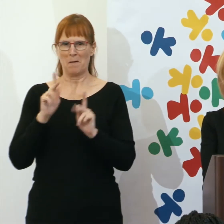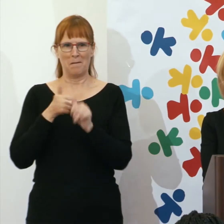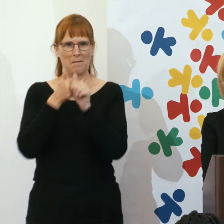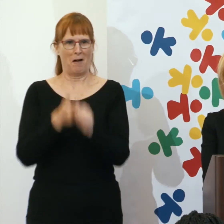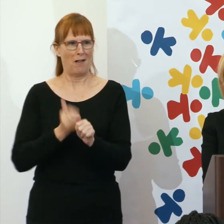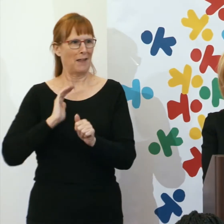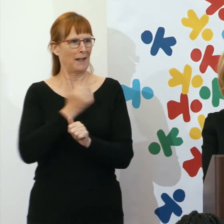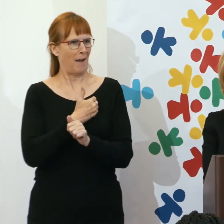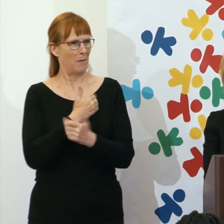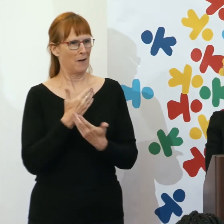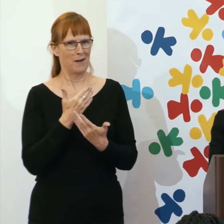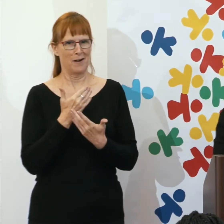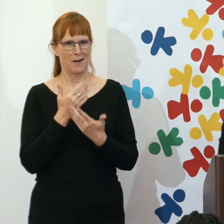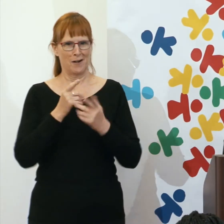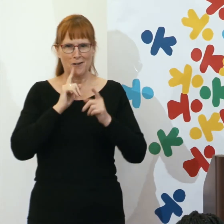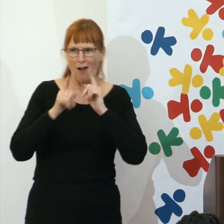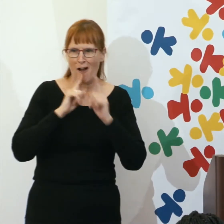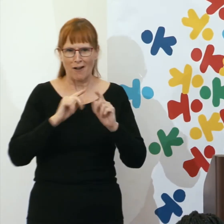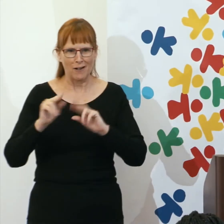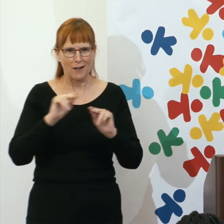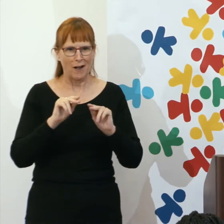conversation. That's a whole dozen.